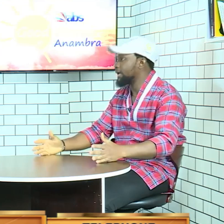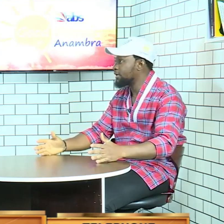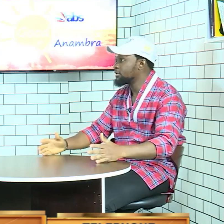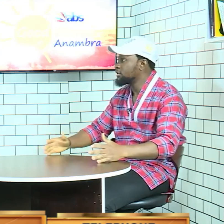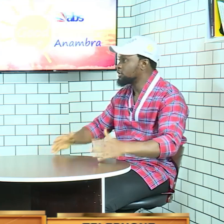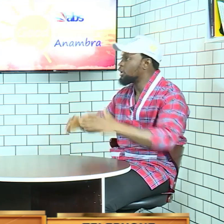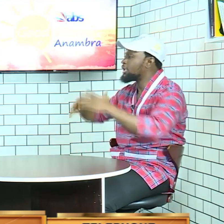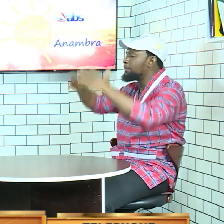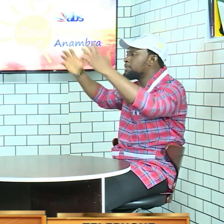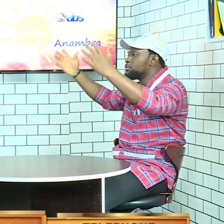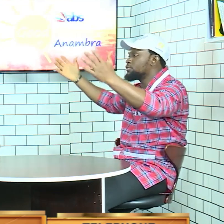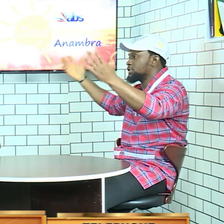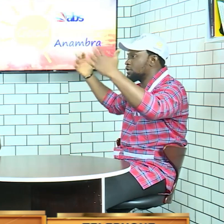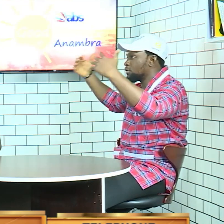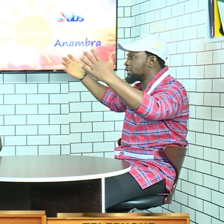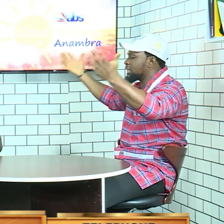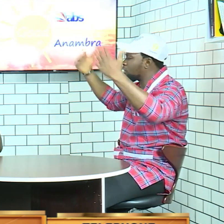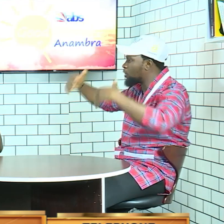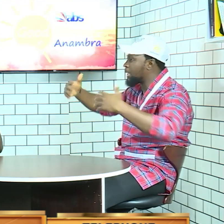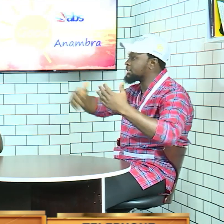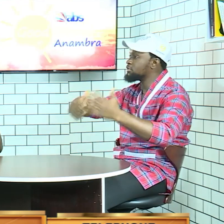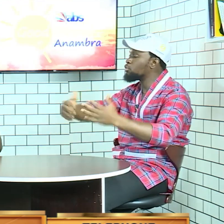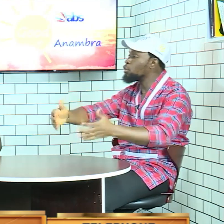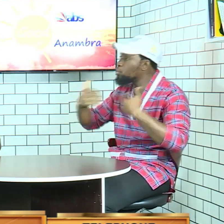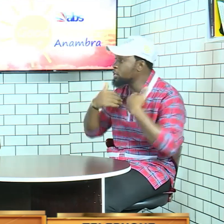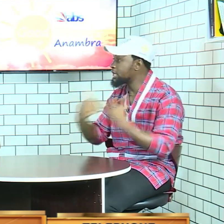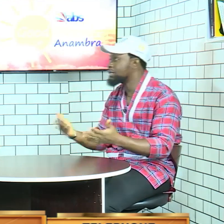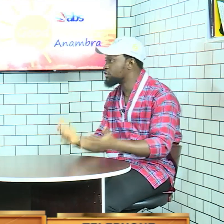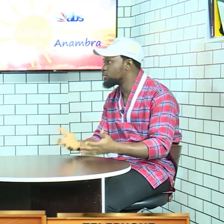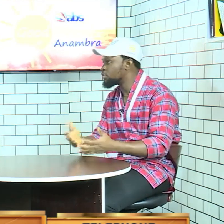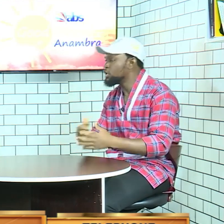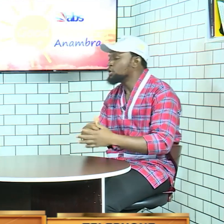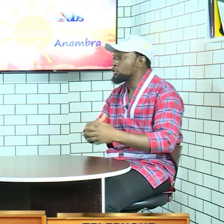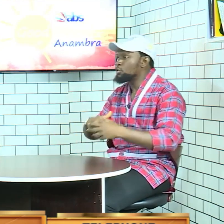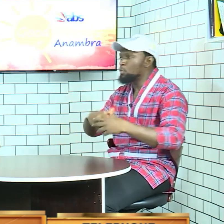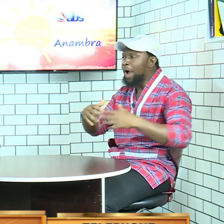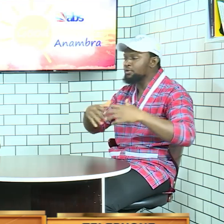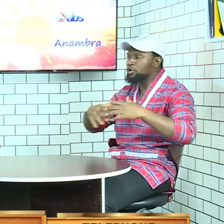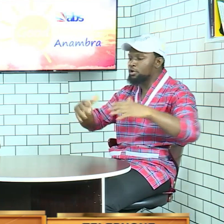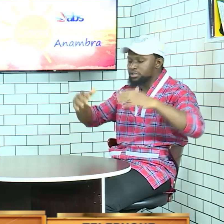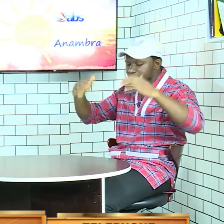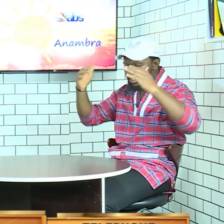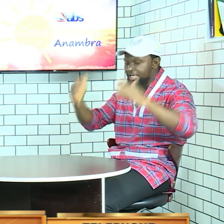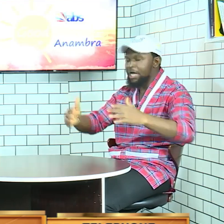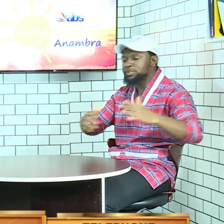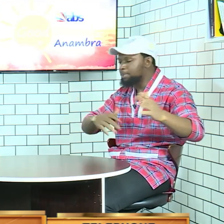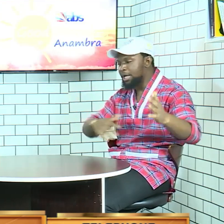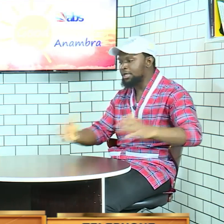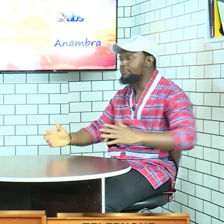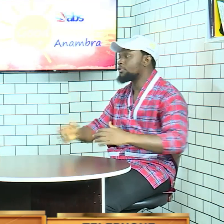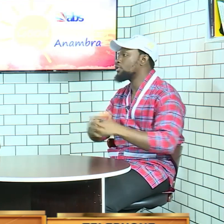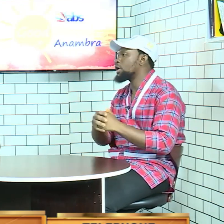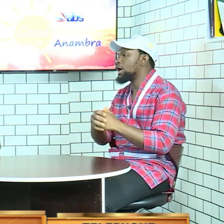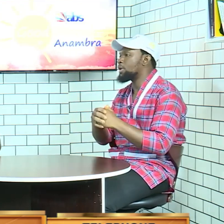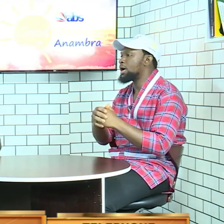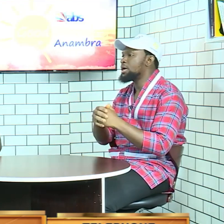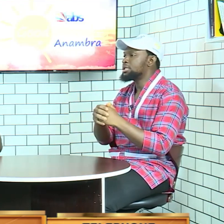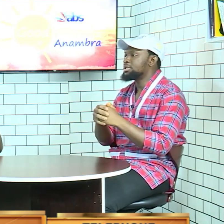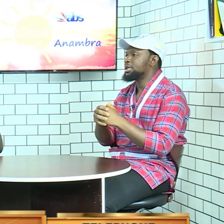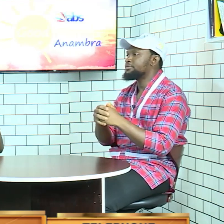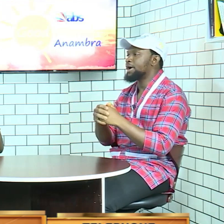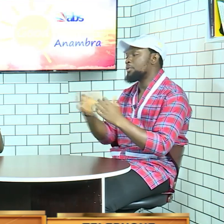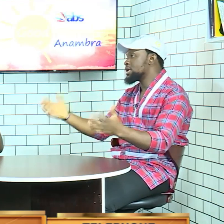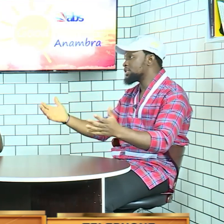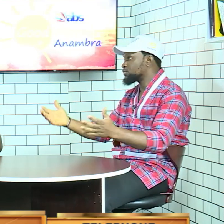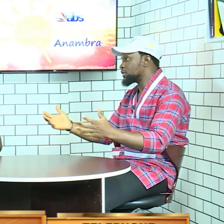fair. So other people, stakeholders can come and see what we can do. So we have a lot stakeout planned out for our